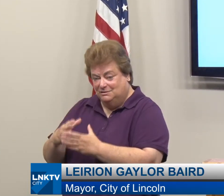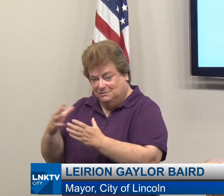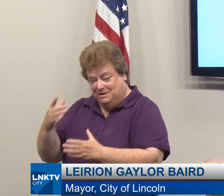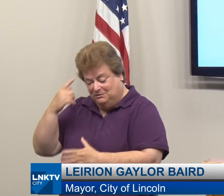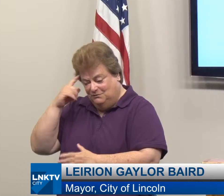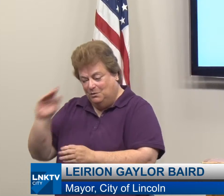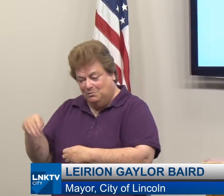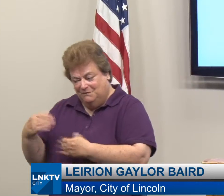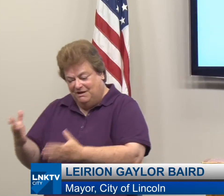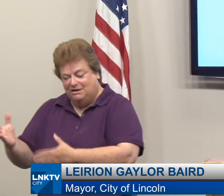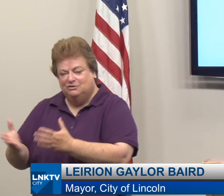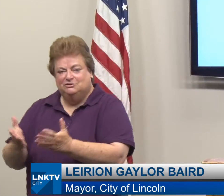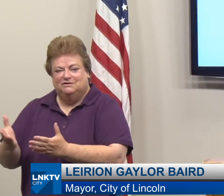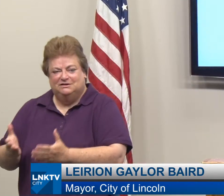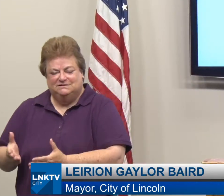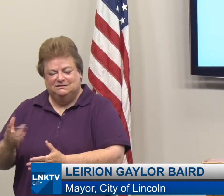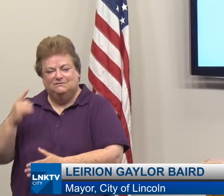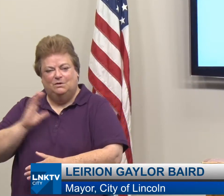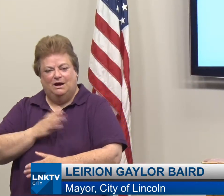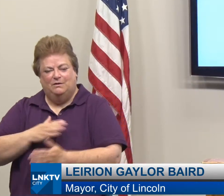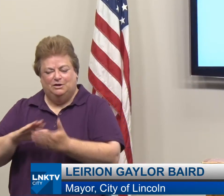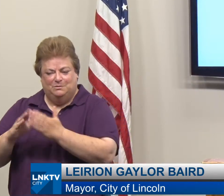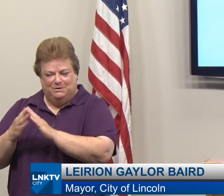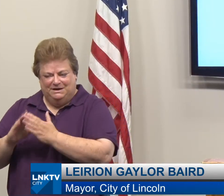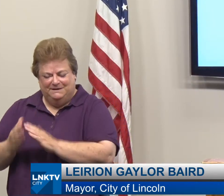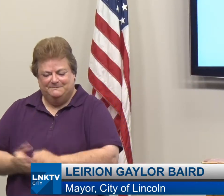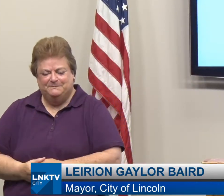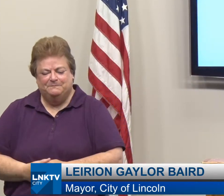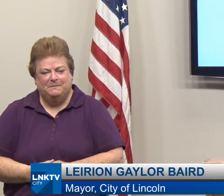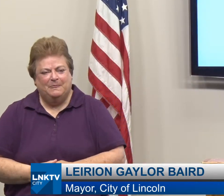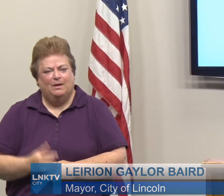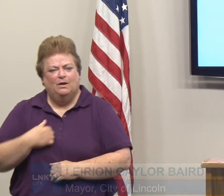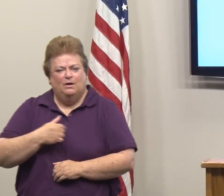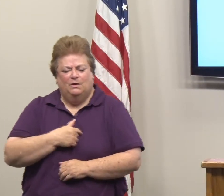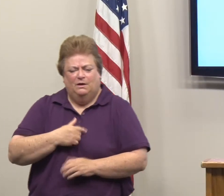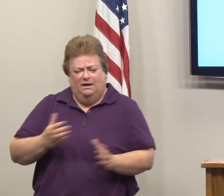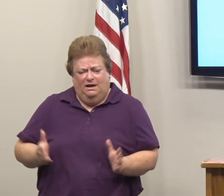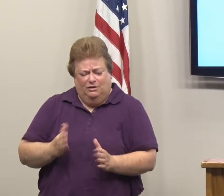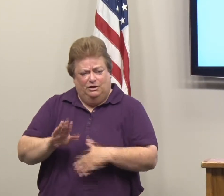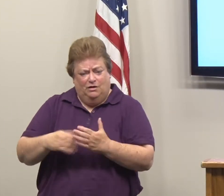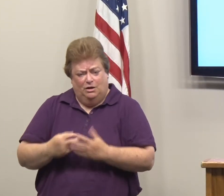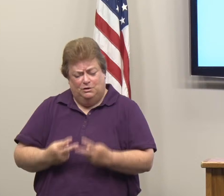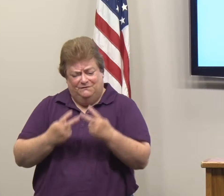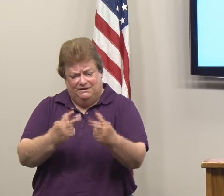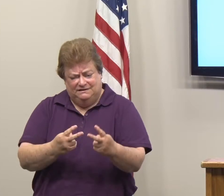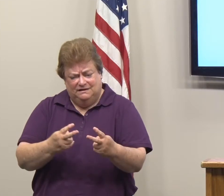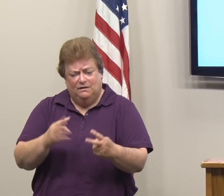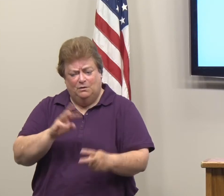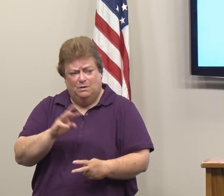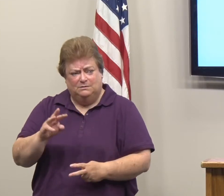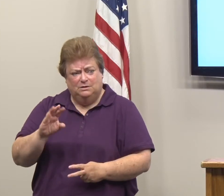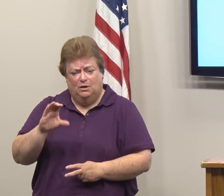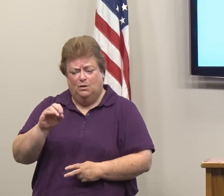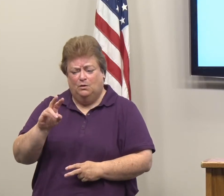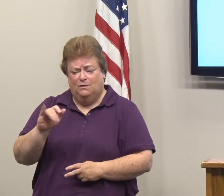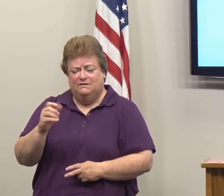Margie, for providing your services to our community. We encourage everyone to visit our website at